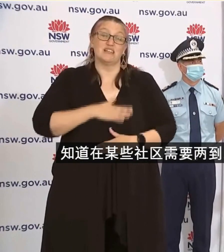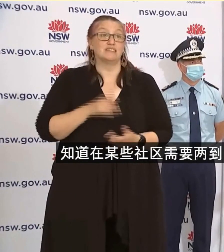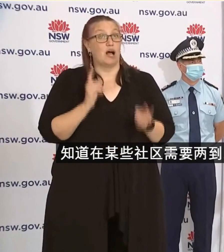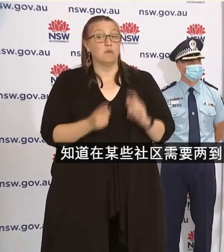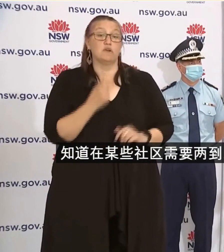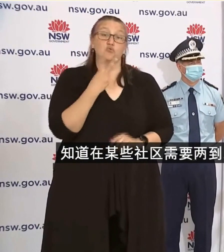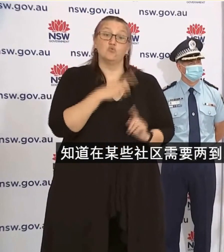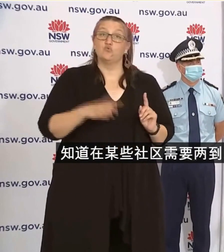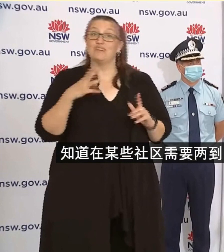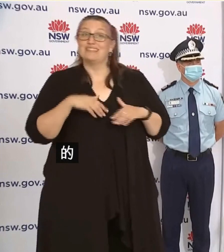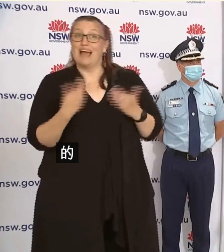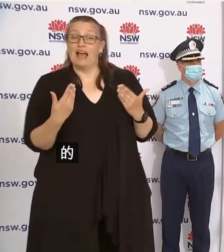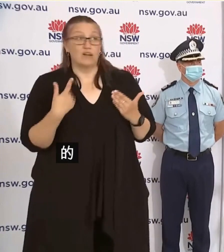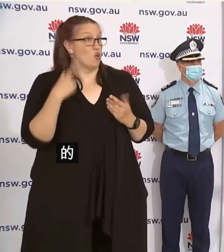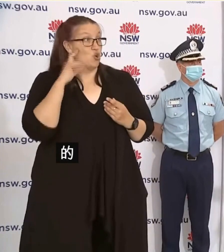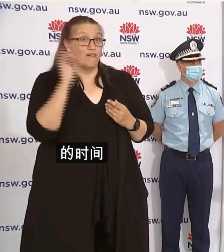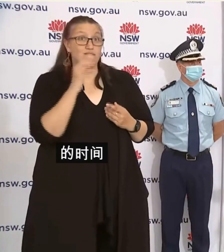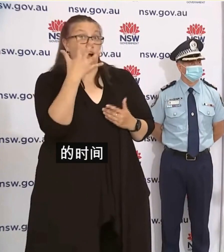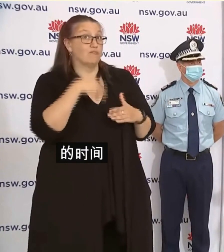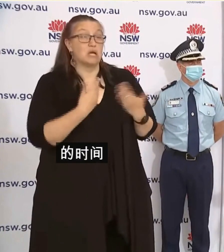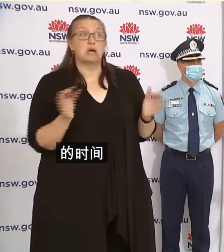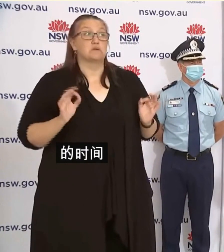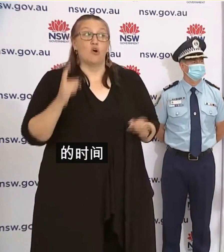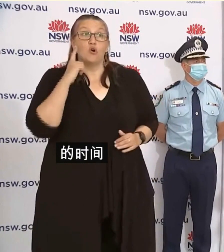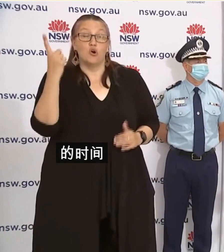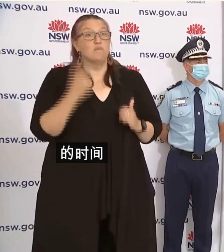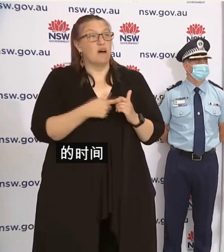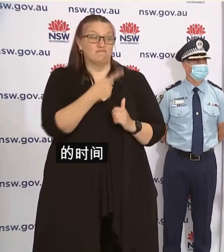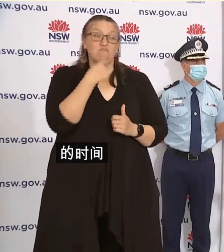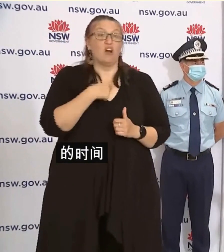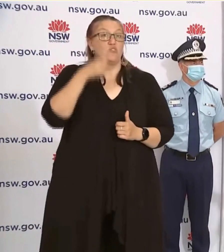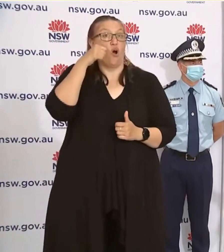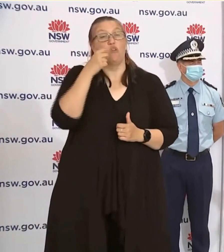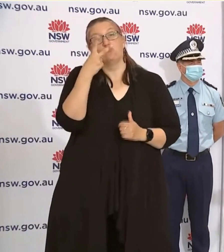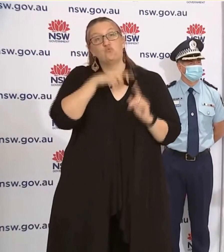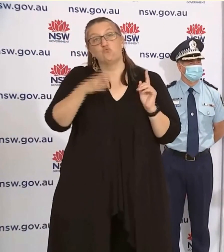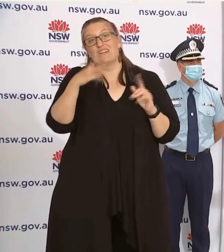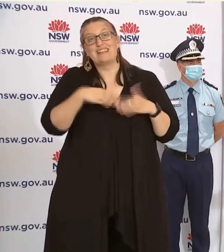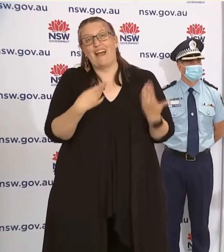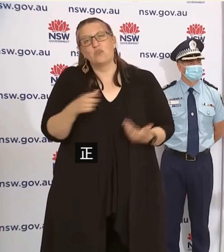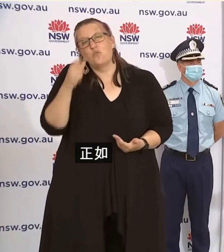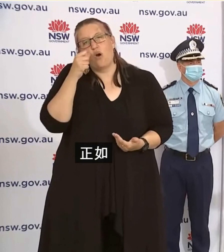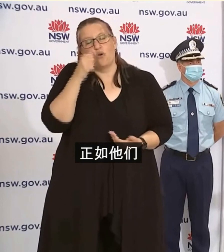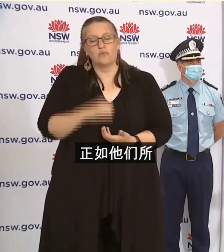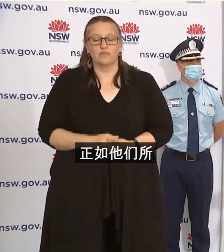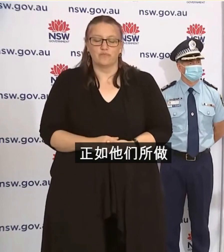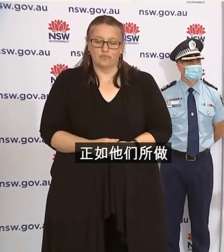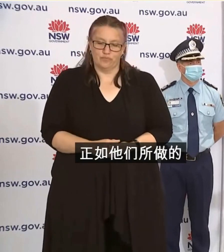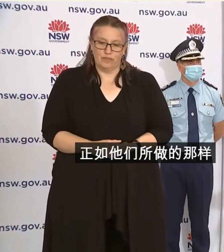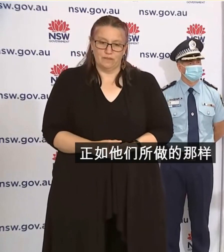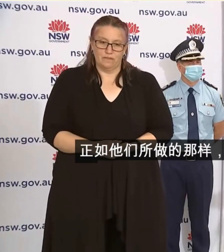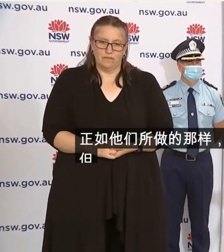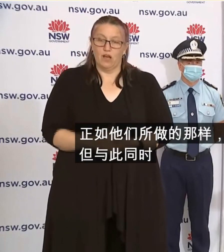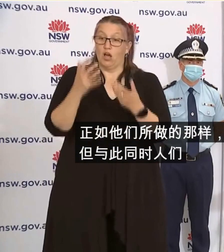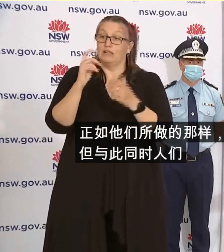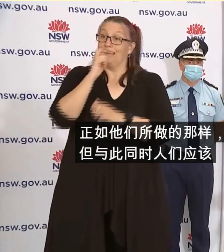3 days in some communities. I haven't heard about the length of time that you've described, but certainly we want to make sure that people have the results as soon